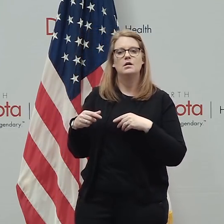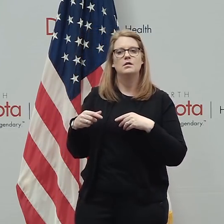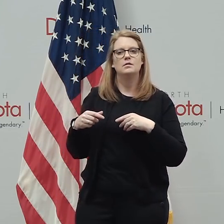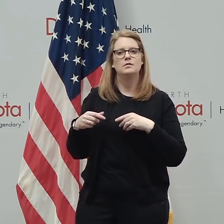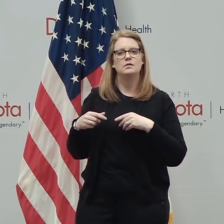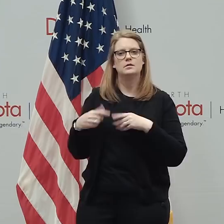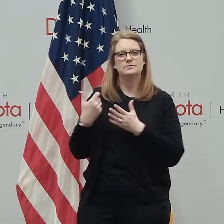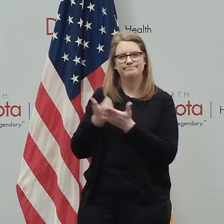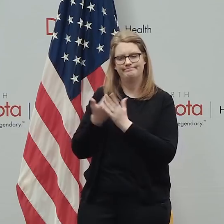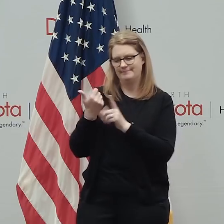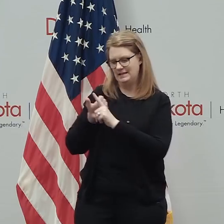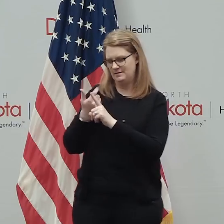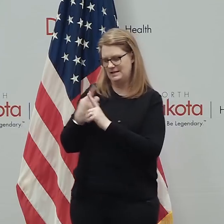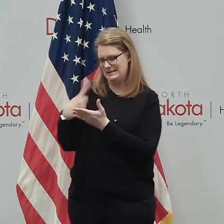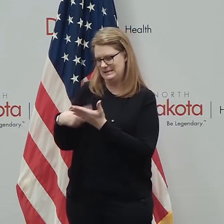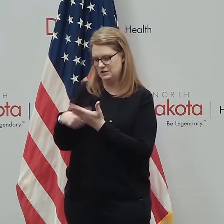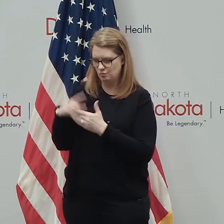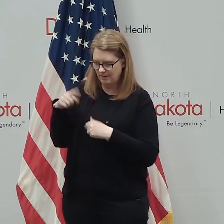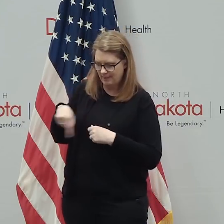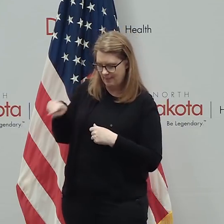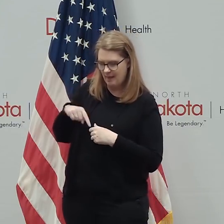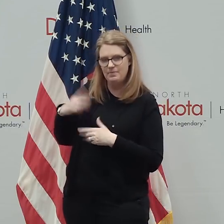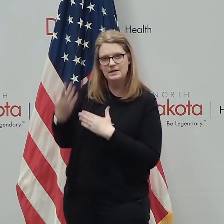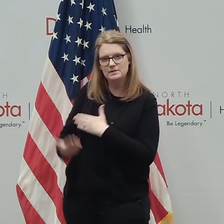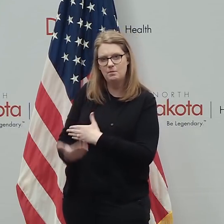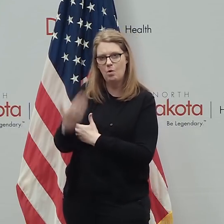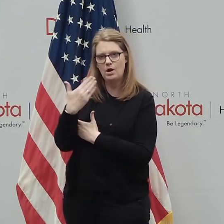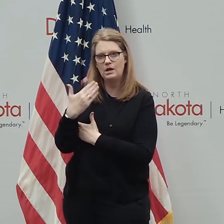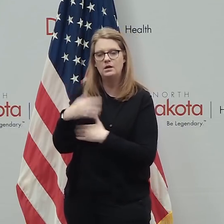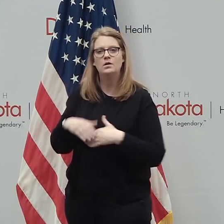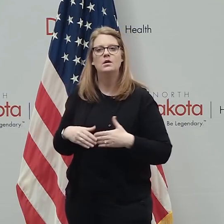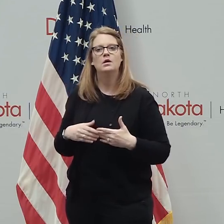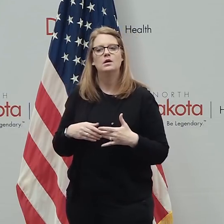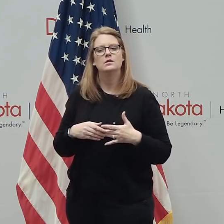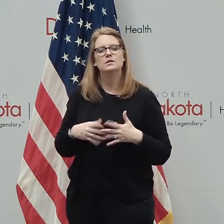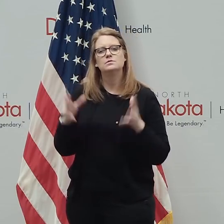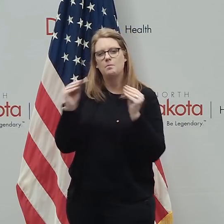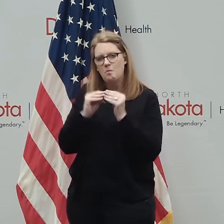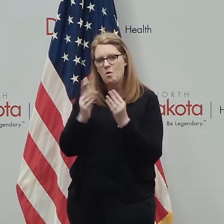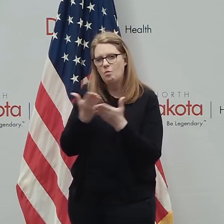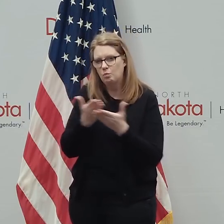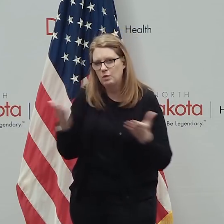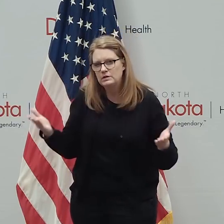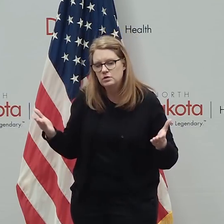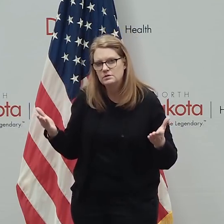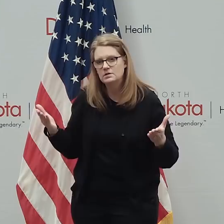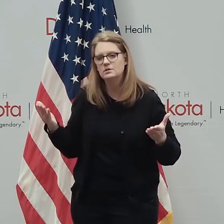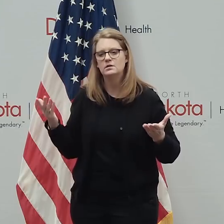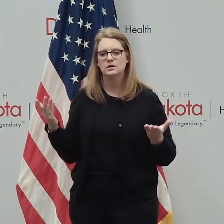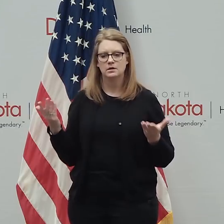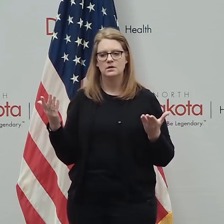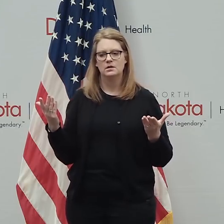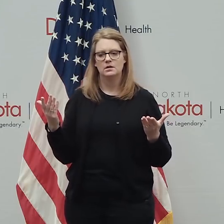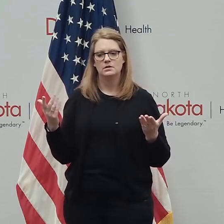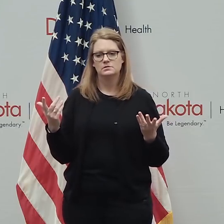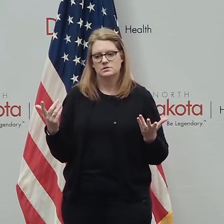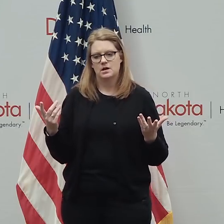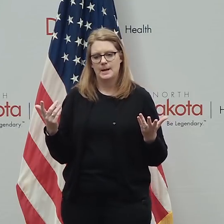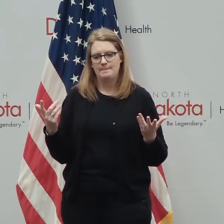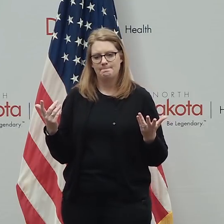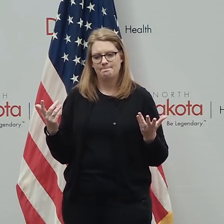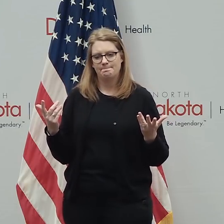a briefing with them this morning, is that we're putting even more resources together. The so what of this data is if we